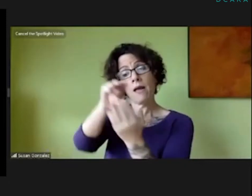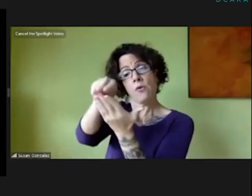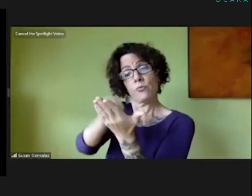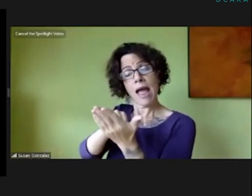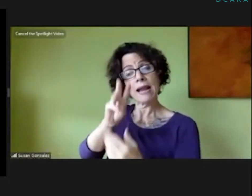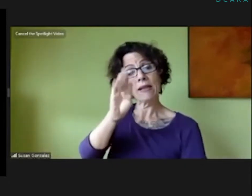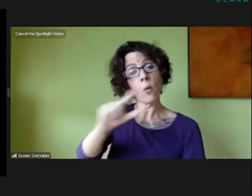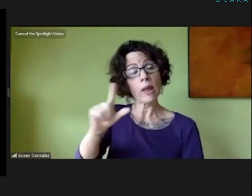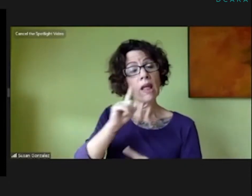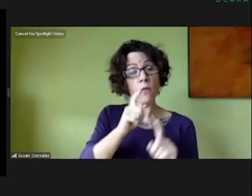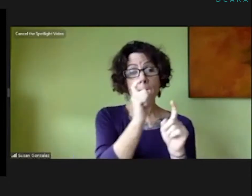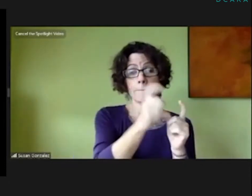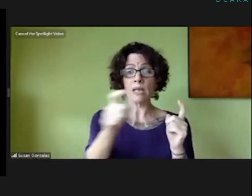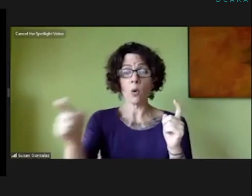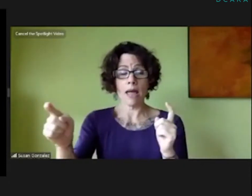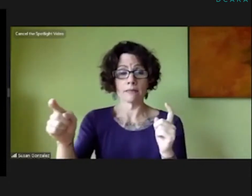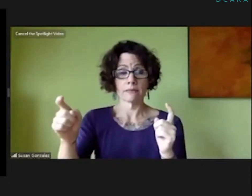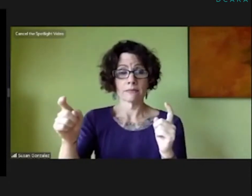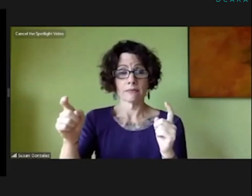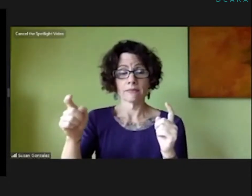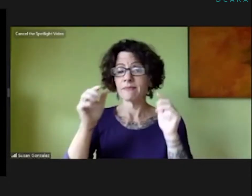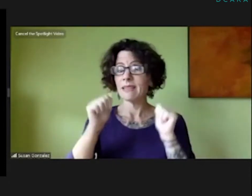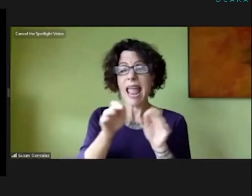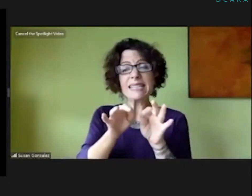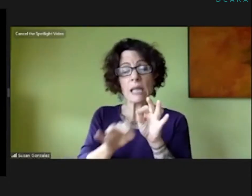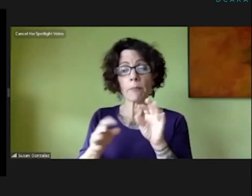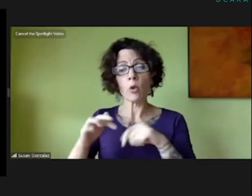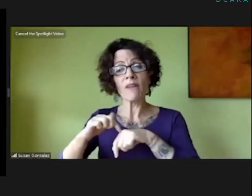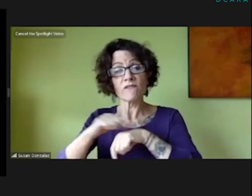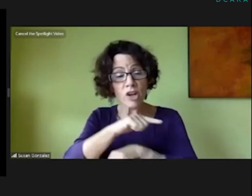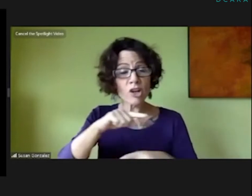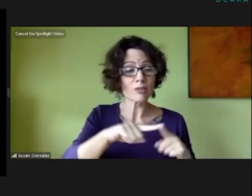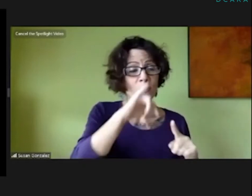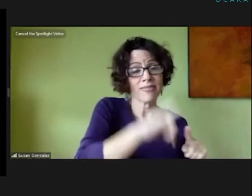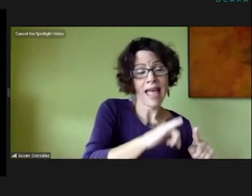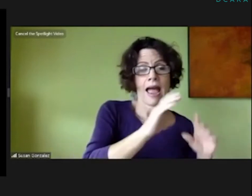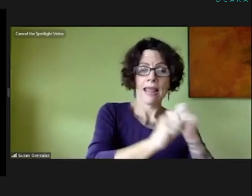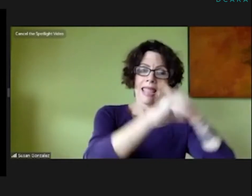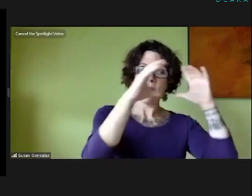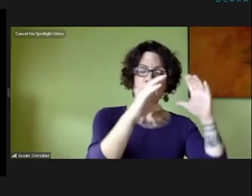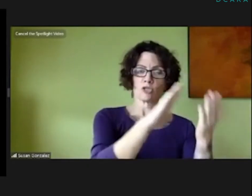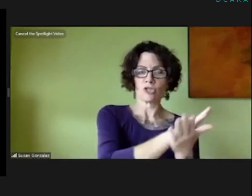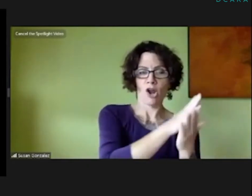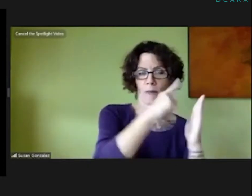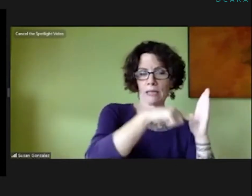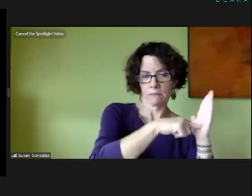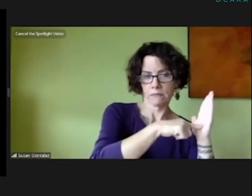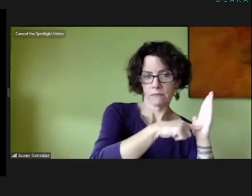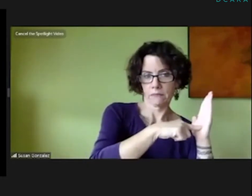It's clear. You have an image and a description of the art piece. When you're writing the will and